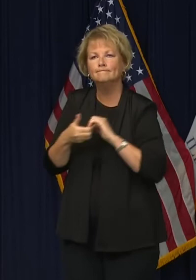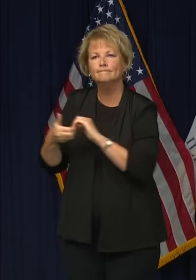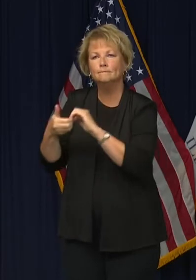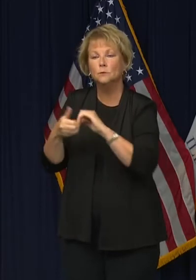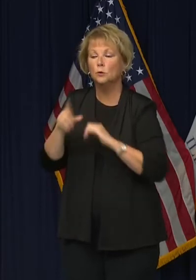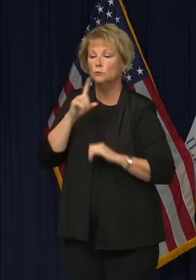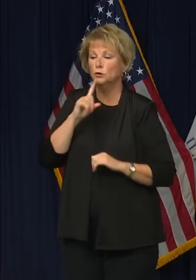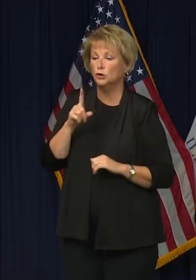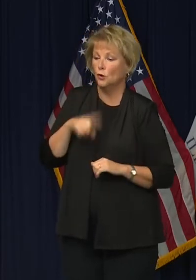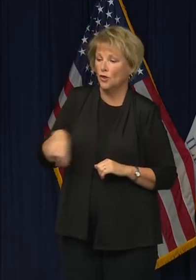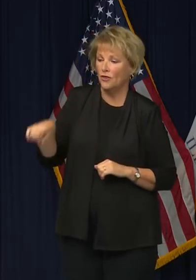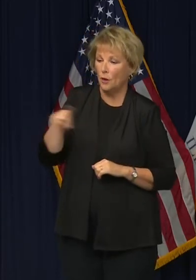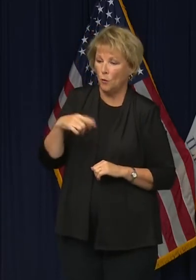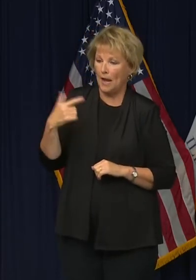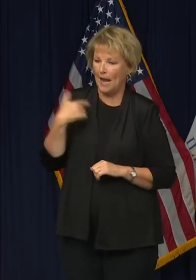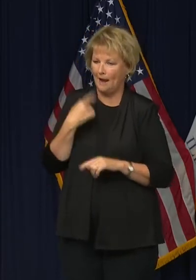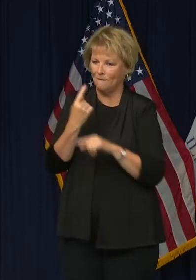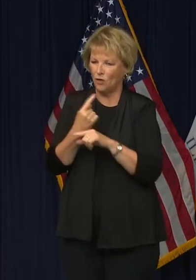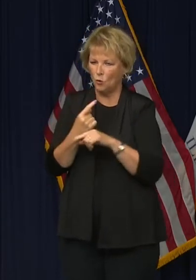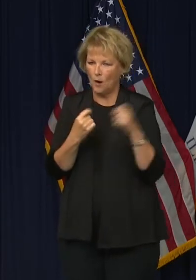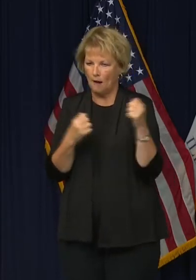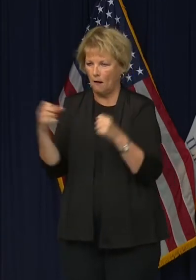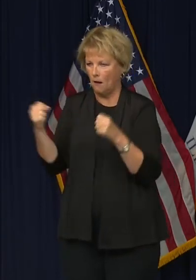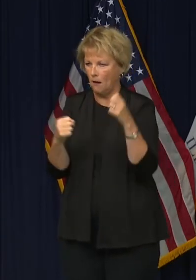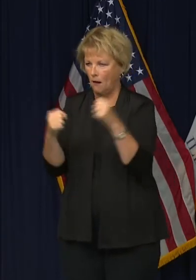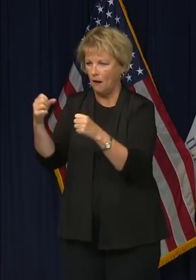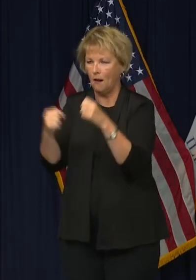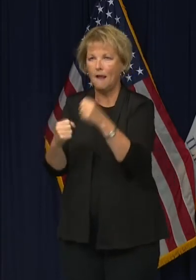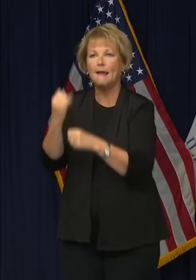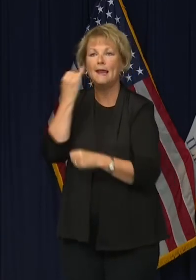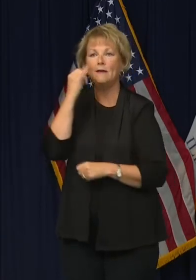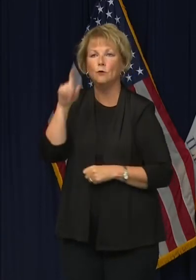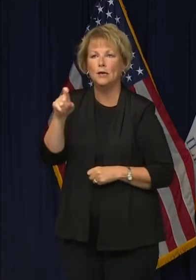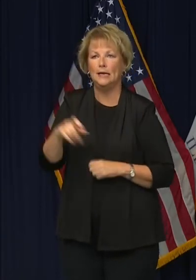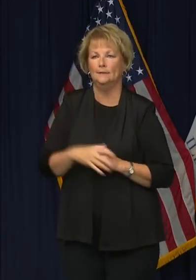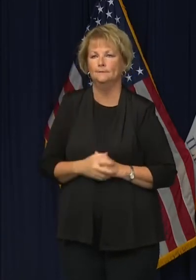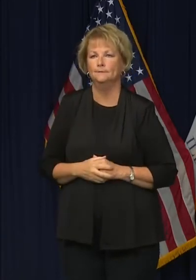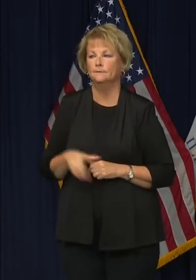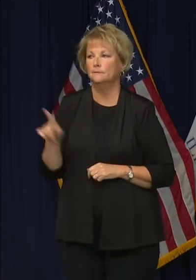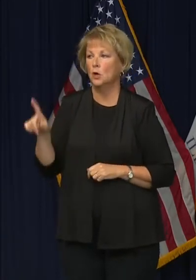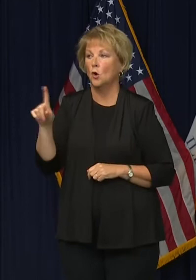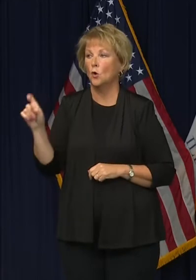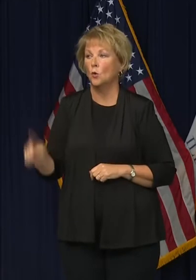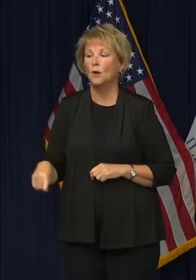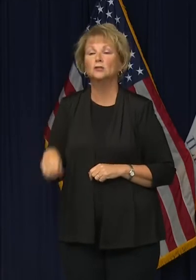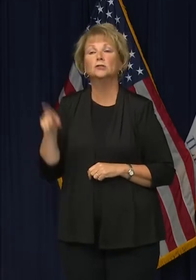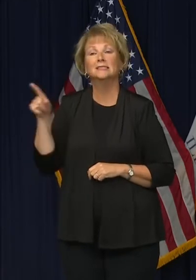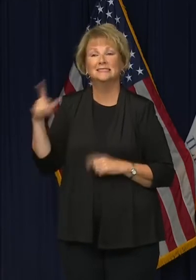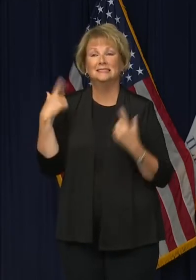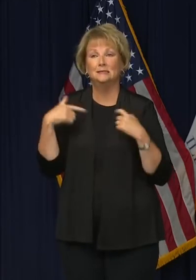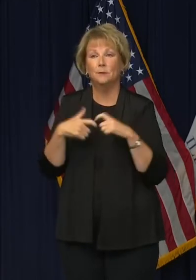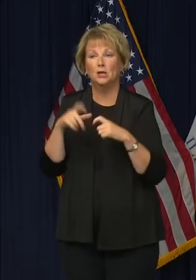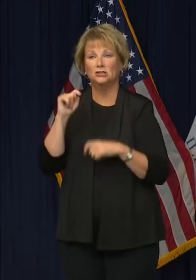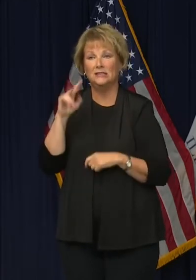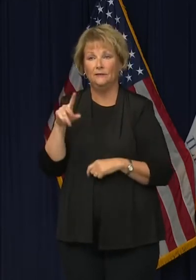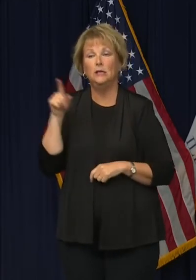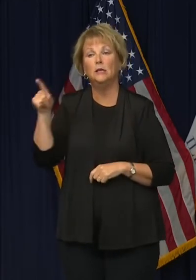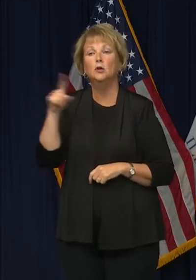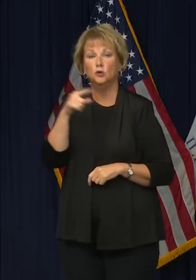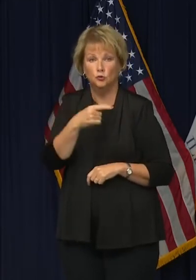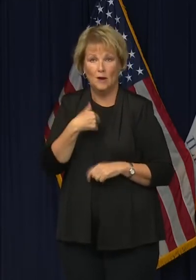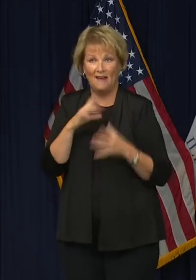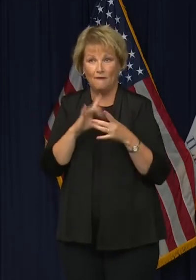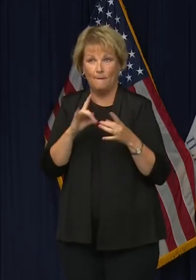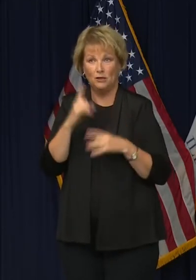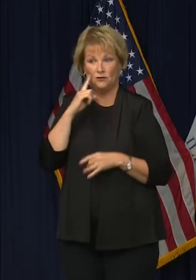sure that we bring the right resources in the event that we need them. A question from Telemundo on this issue. Yes. Saying, do you have a message